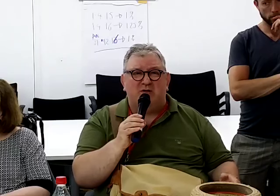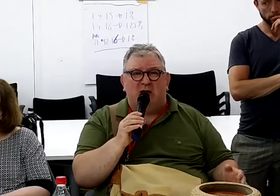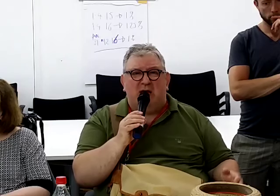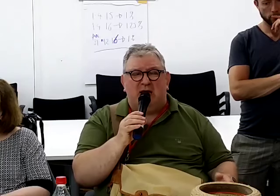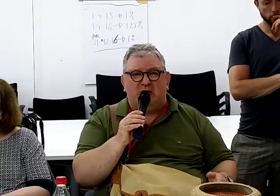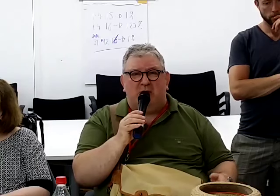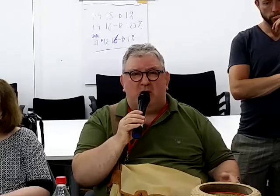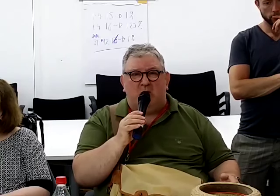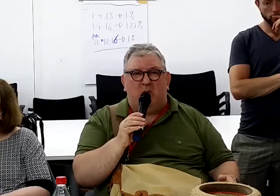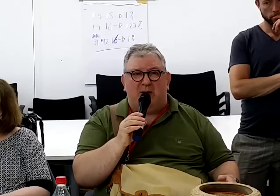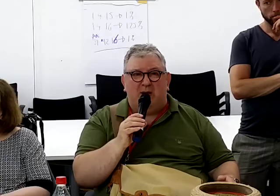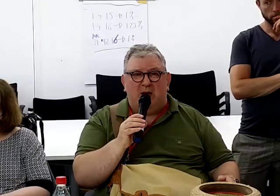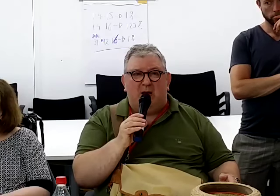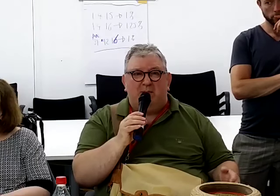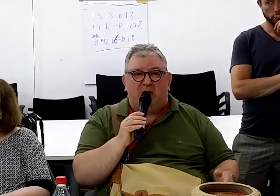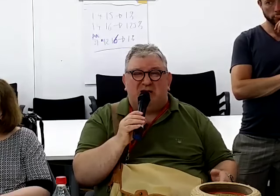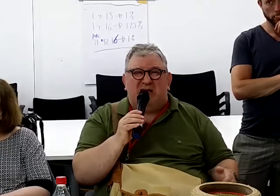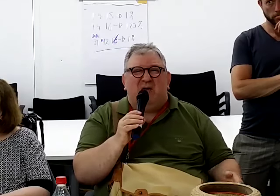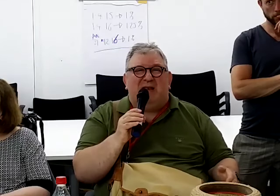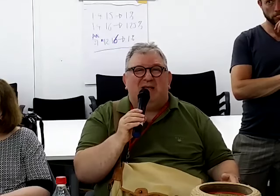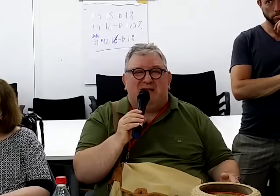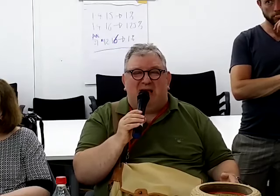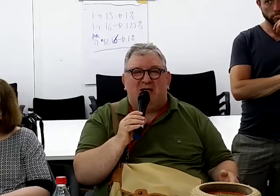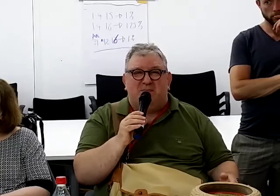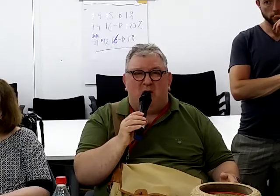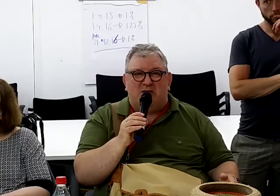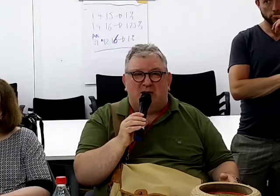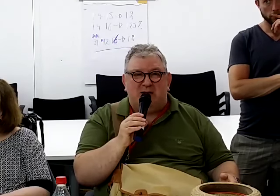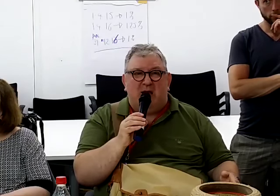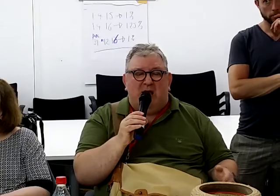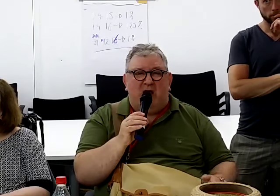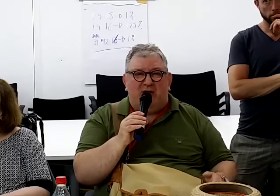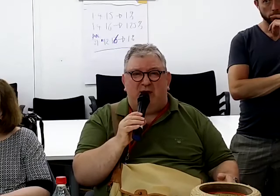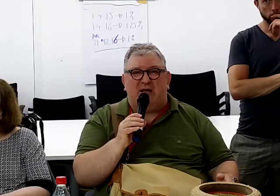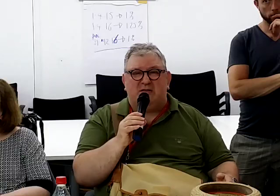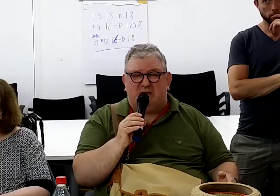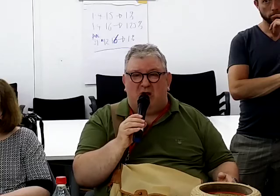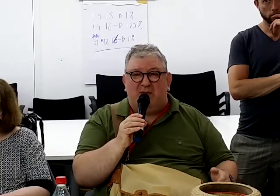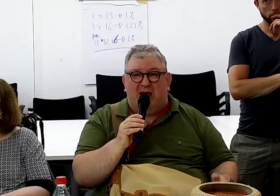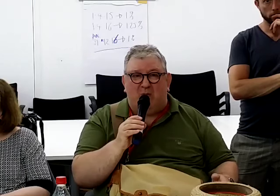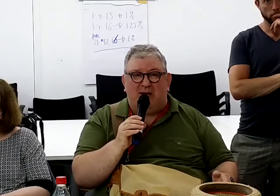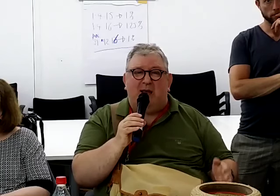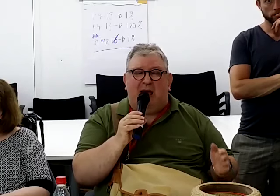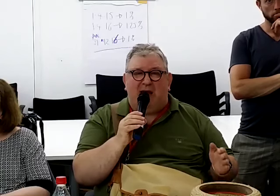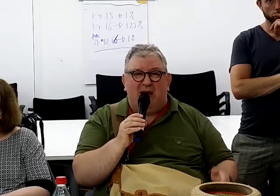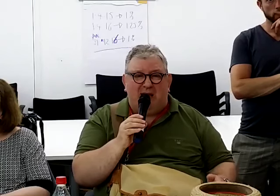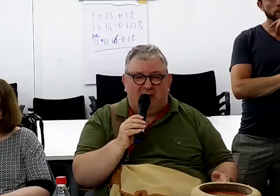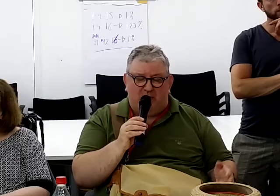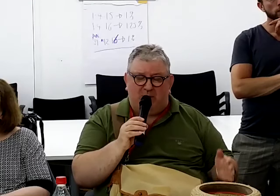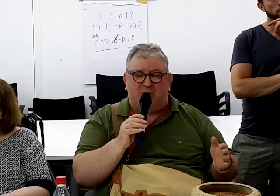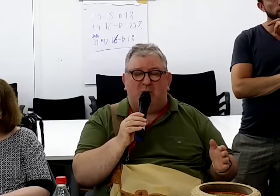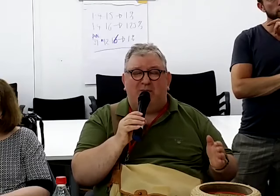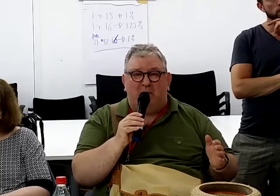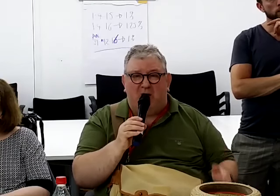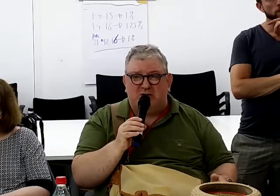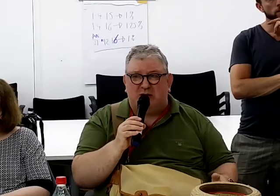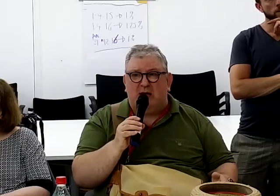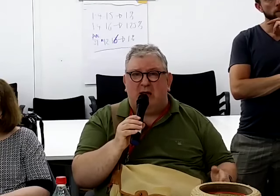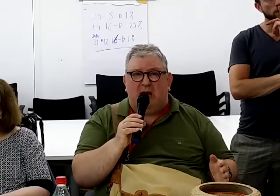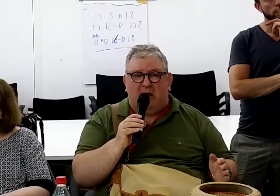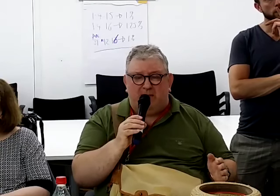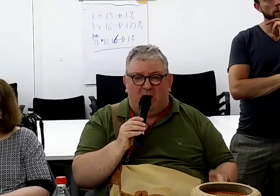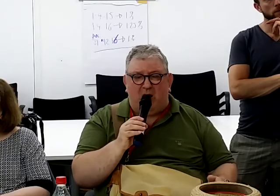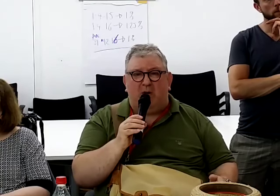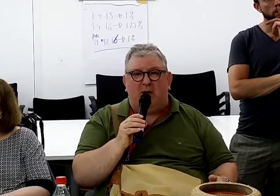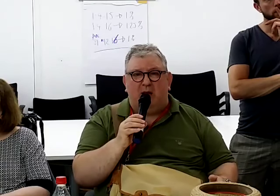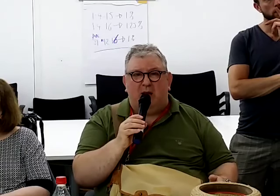haven't got confidence in Jeremy Corbyn, because they don't understand his politics. And I think it's time now we have a leader, sorry, we have a